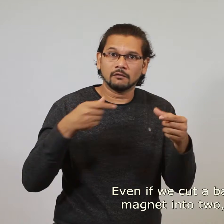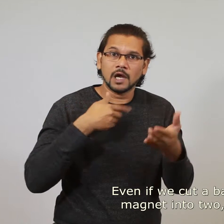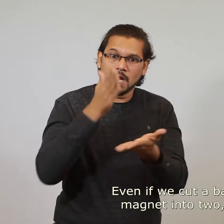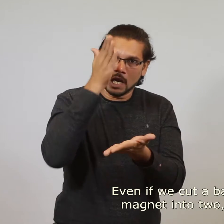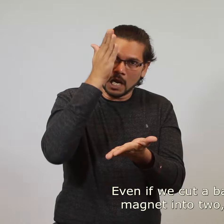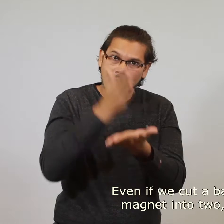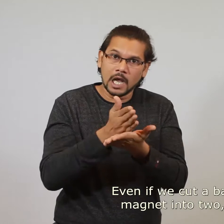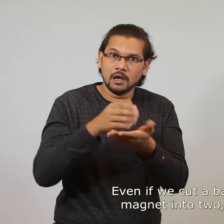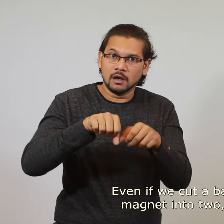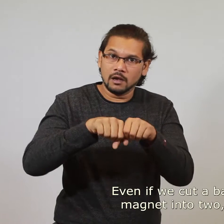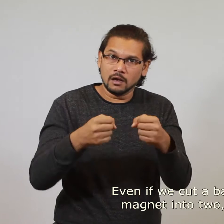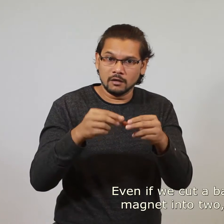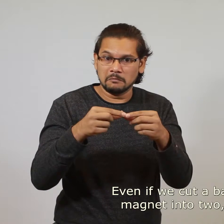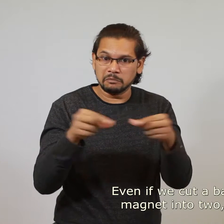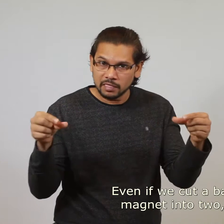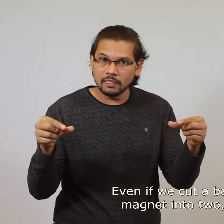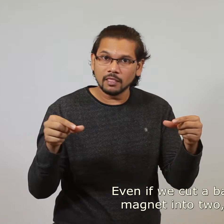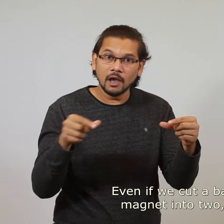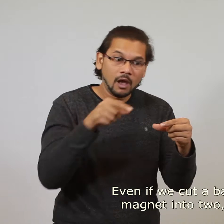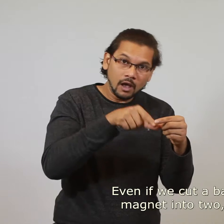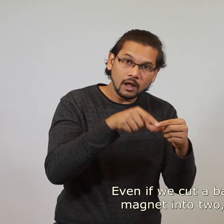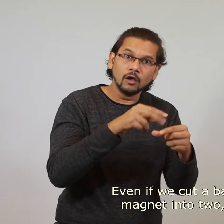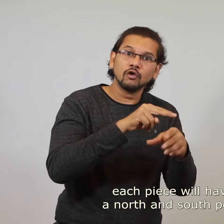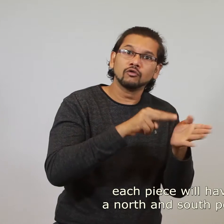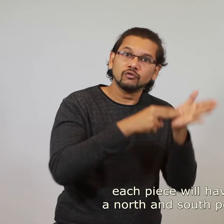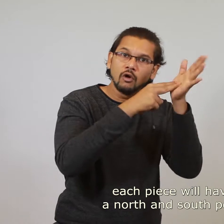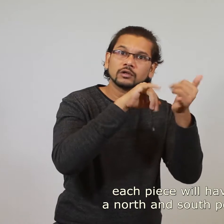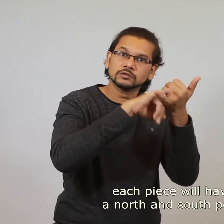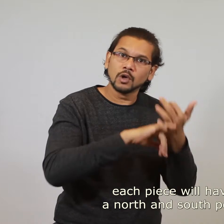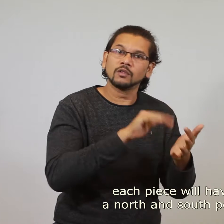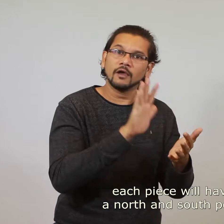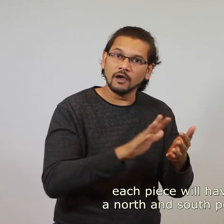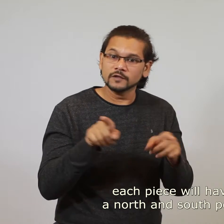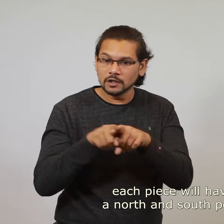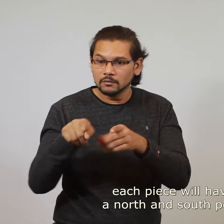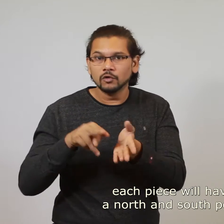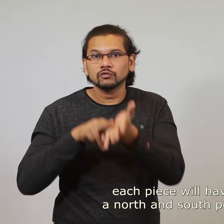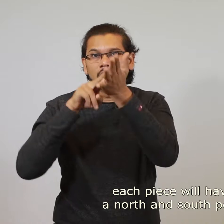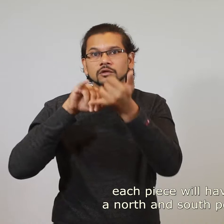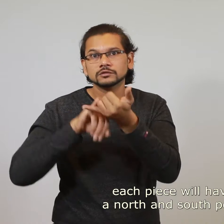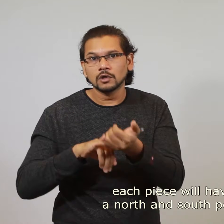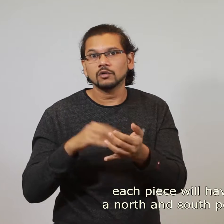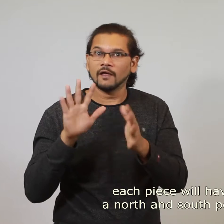Even if we cut a bar magnet into two, each piece will have a north and south